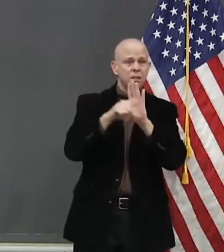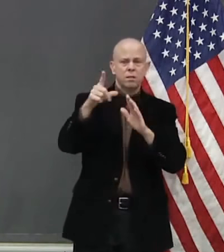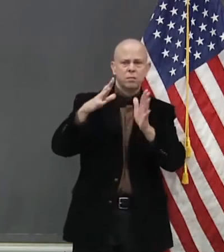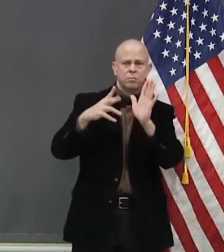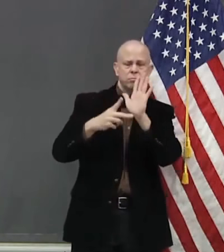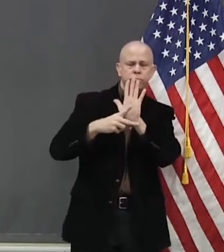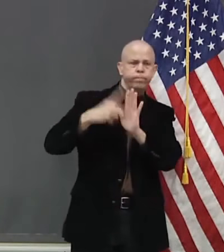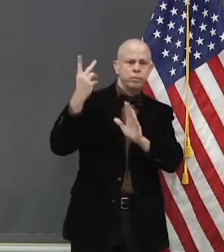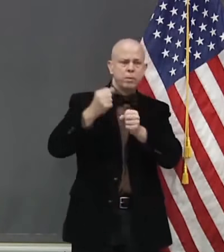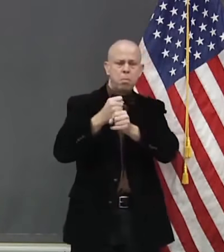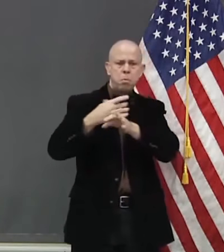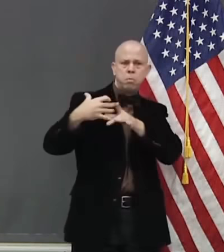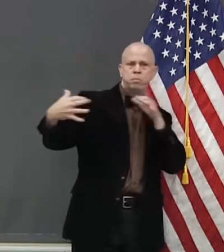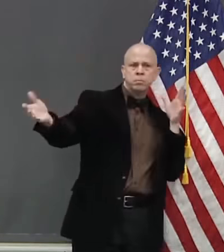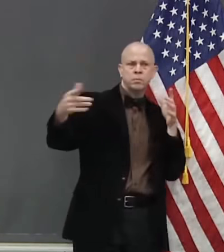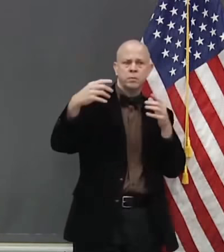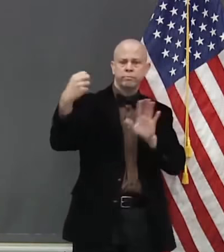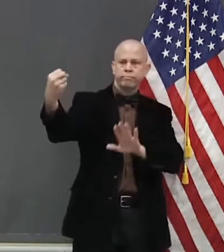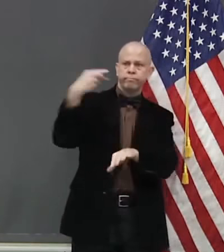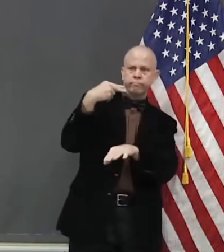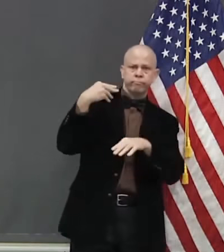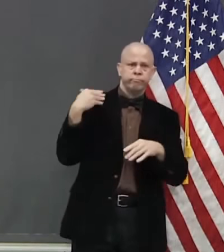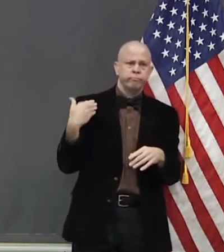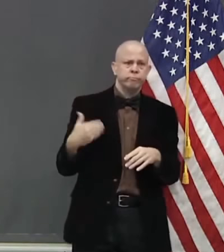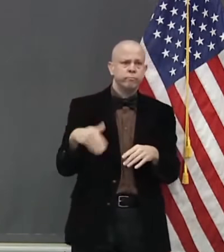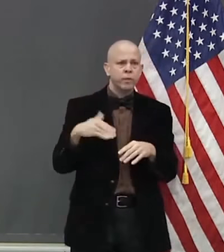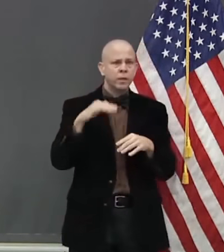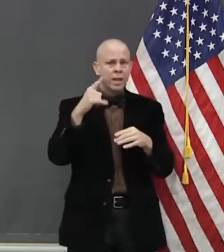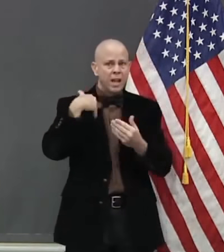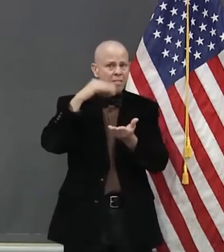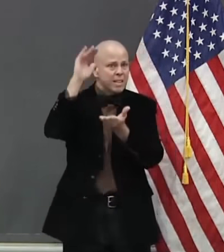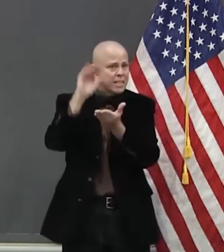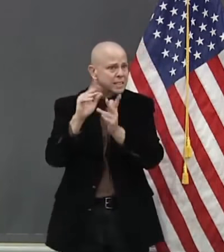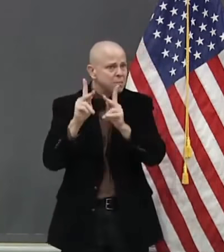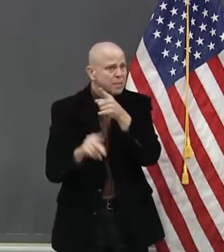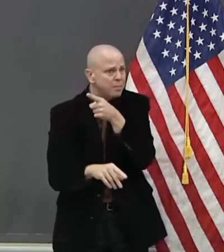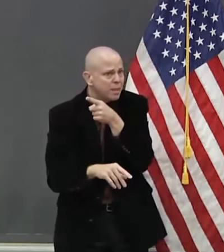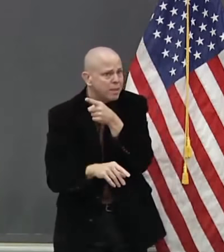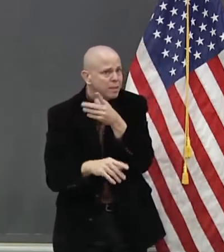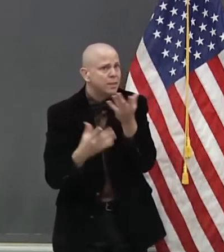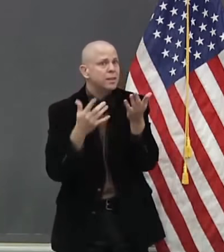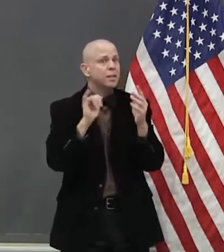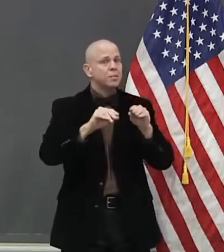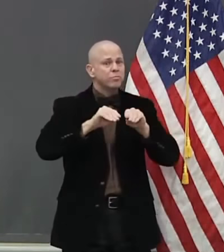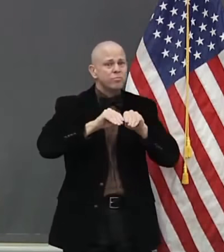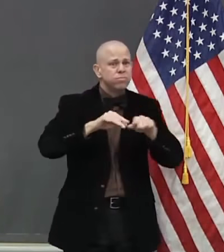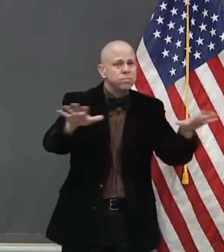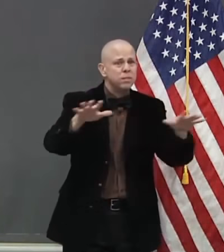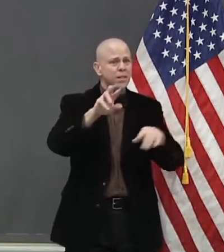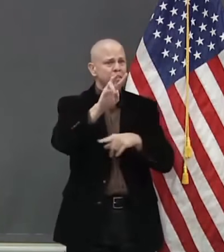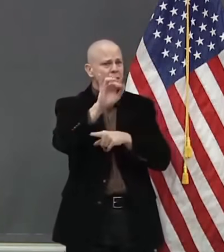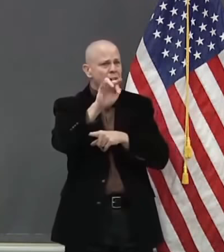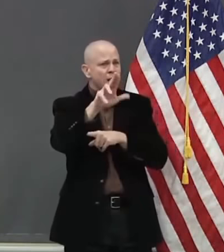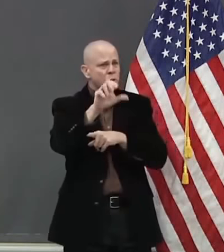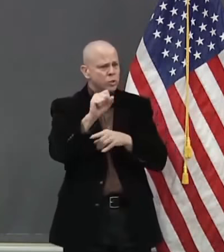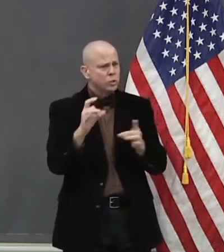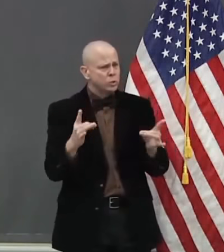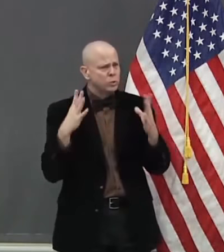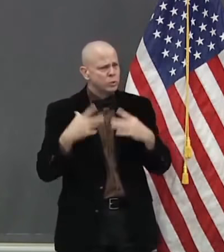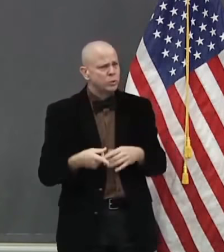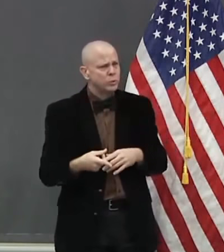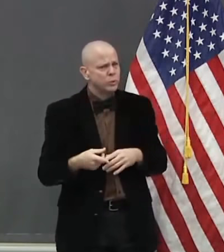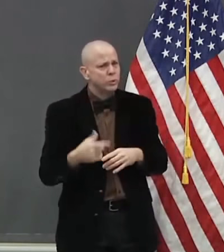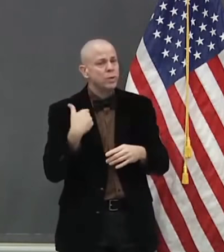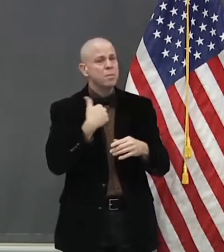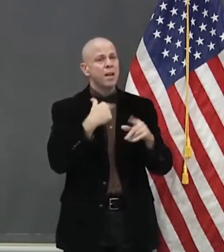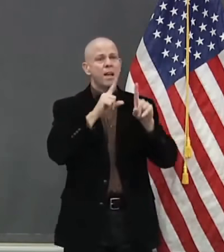with substantially less people. The spread is far and wide of this virus. But I'm asking Oregonians, young